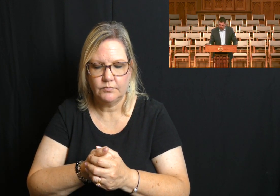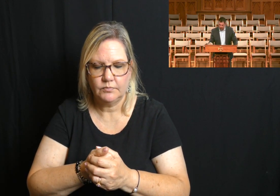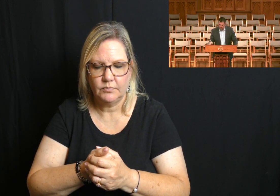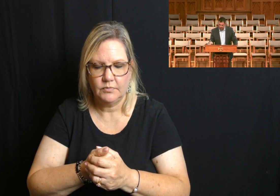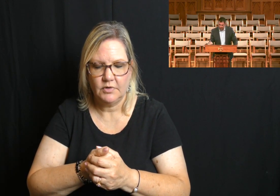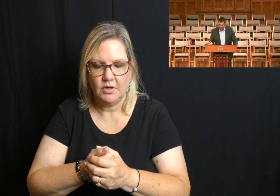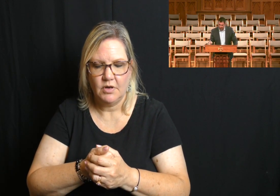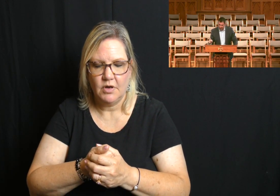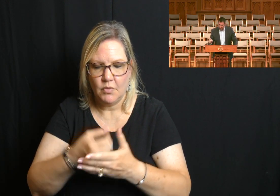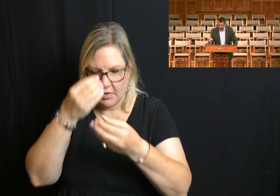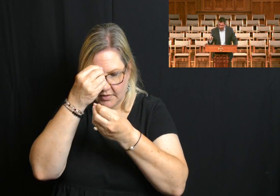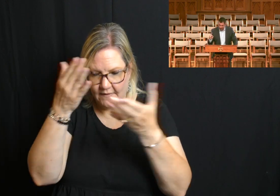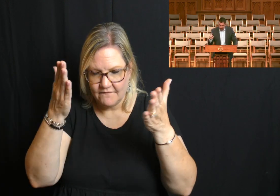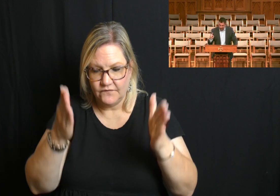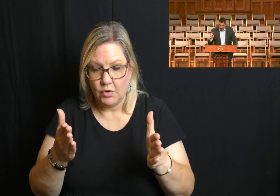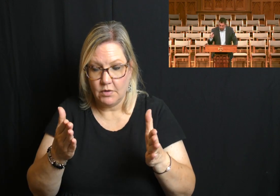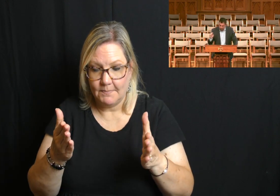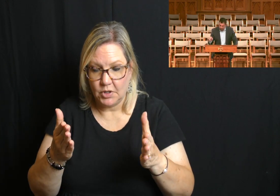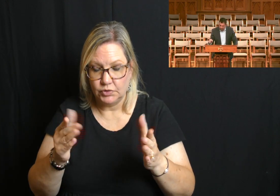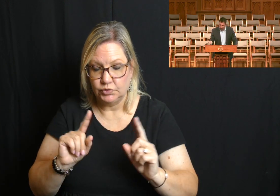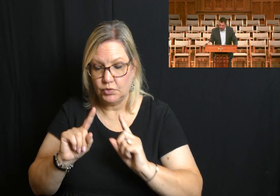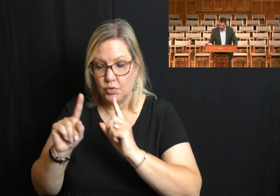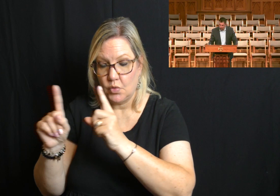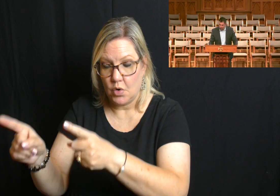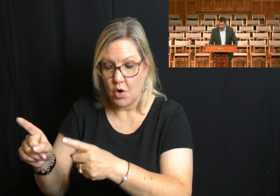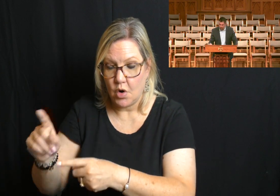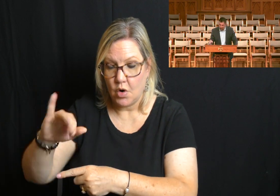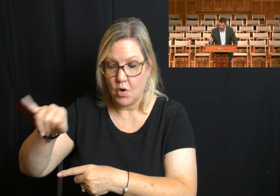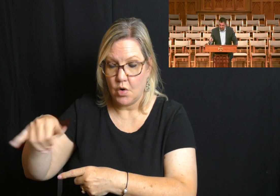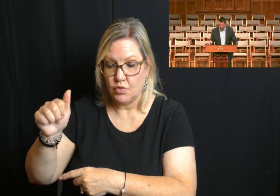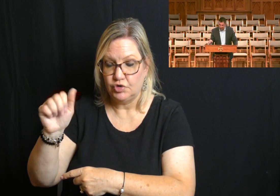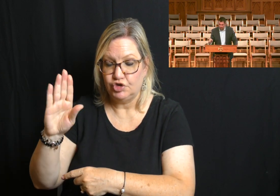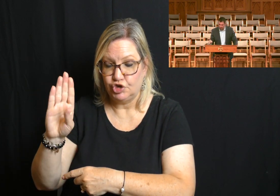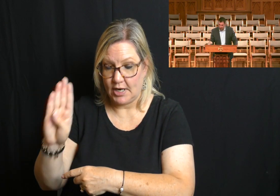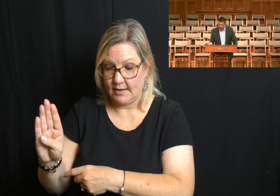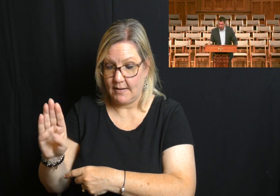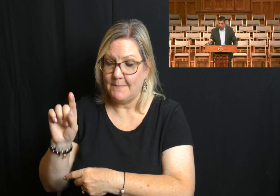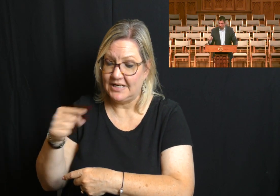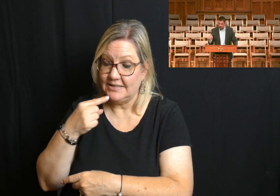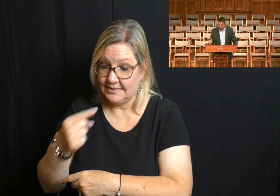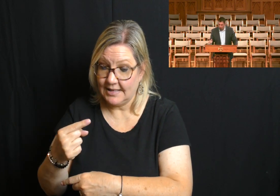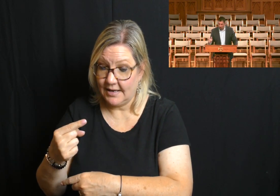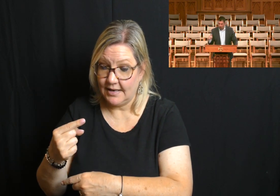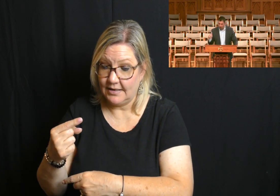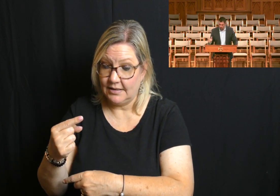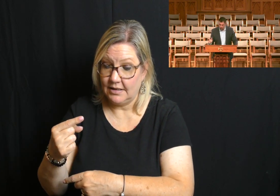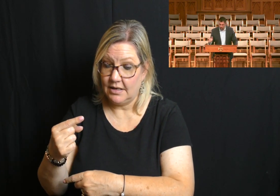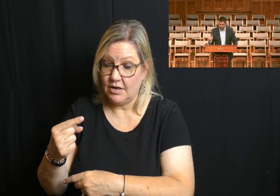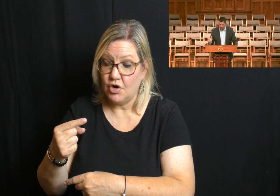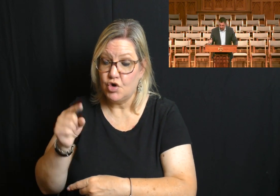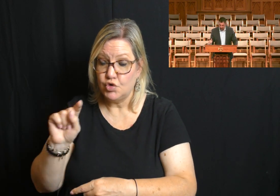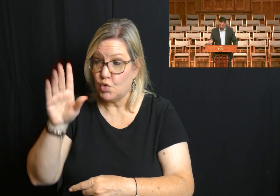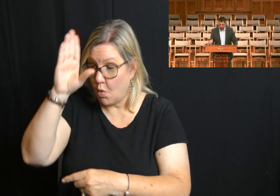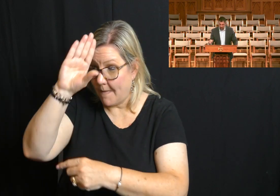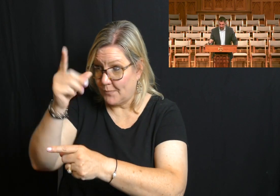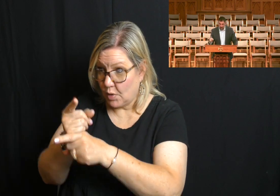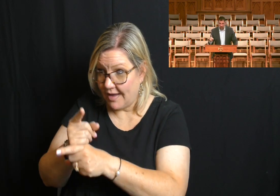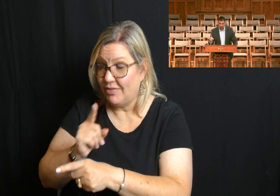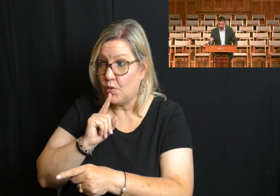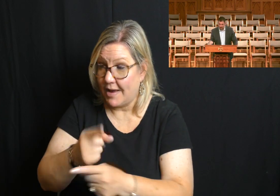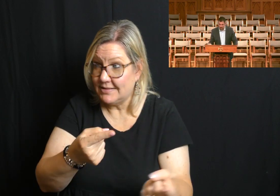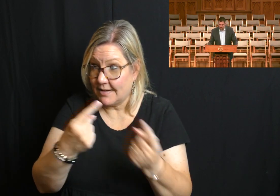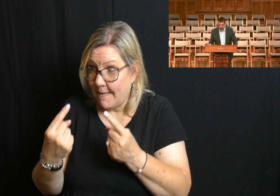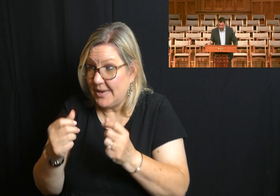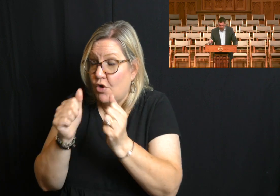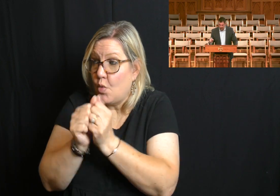Jacob, they said, we went to your brother Esau, and he's coming to meet you with 400 men. And in